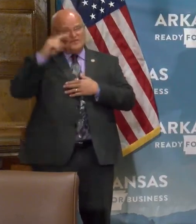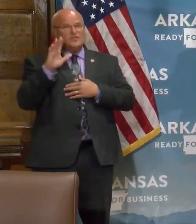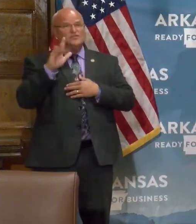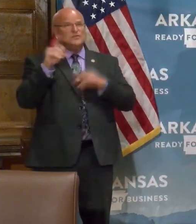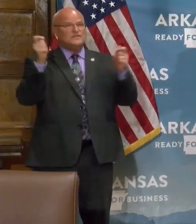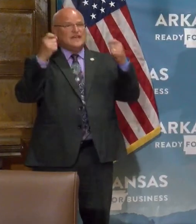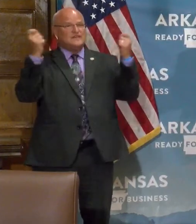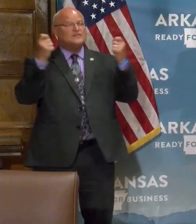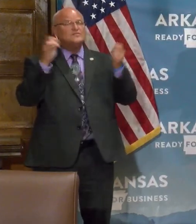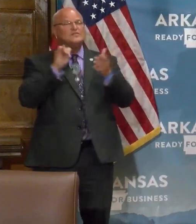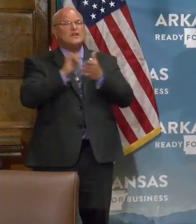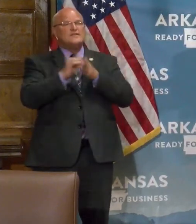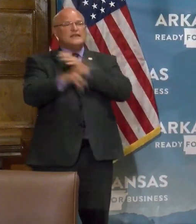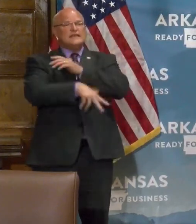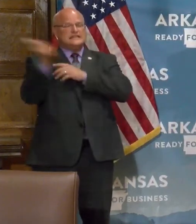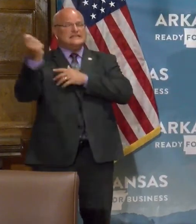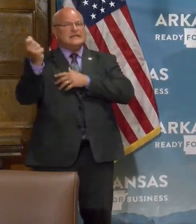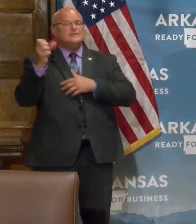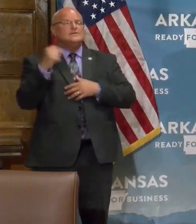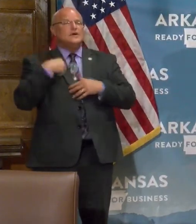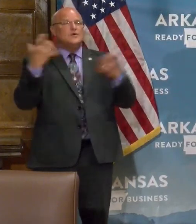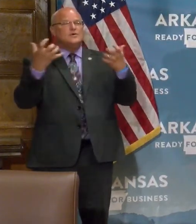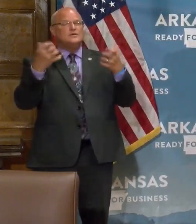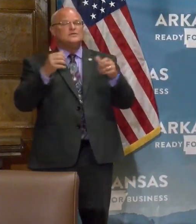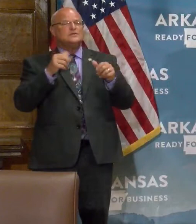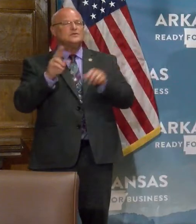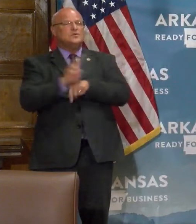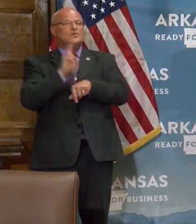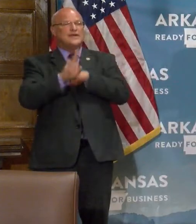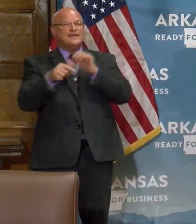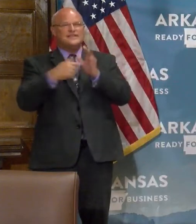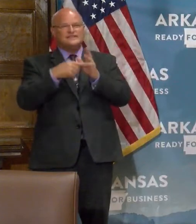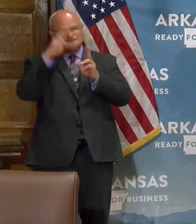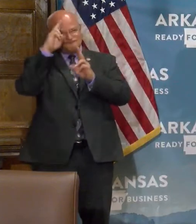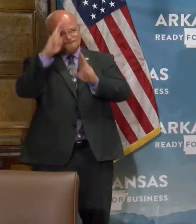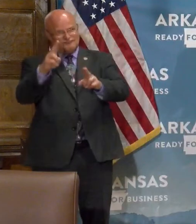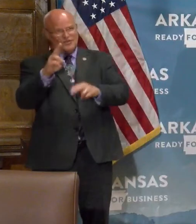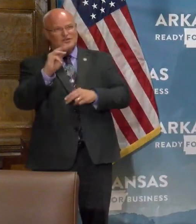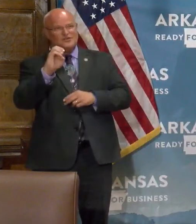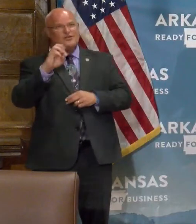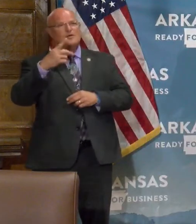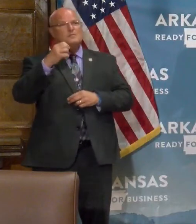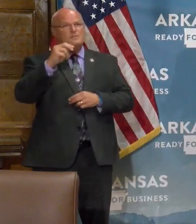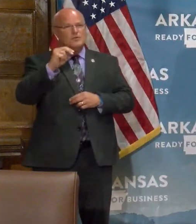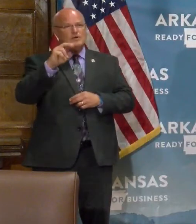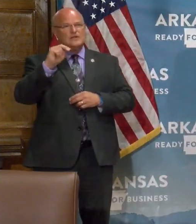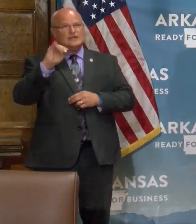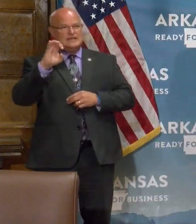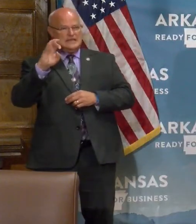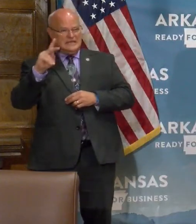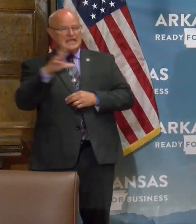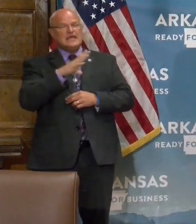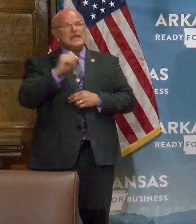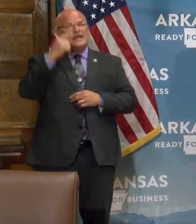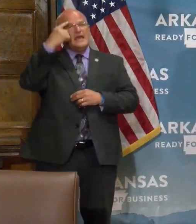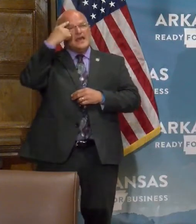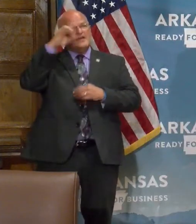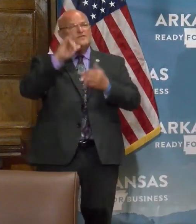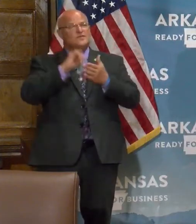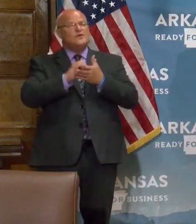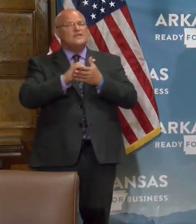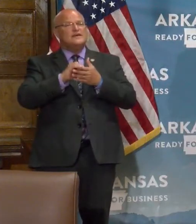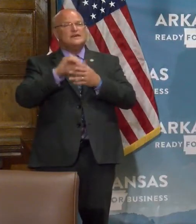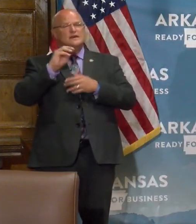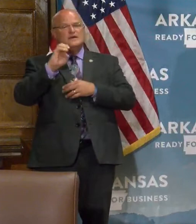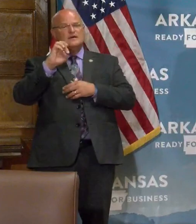25th anniversary, and so I wanted to wear this in Morgan Nick's honor and for the Morgan